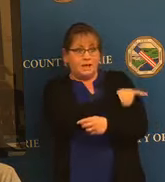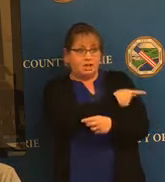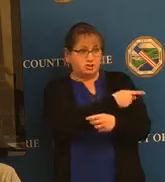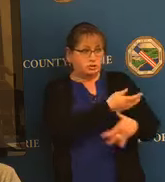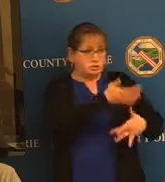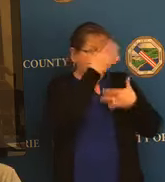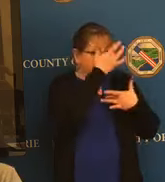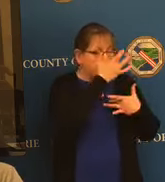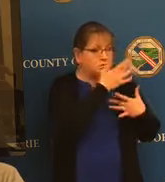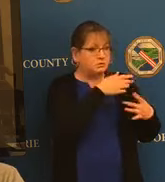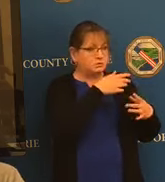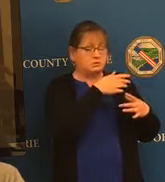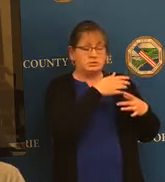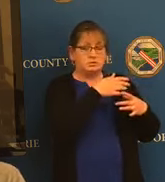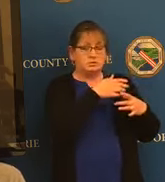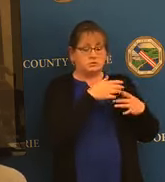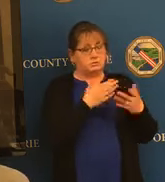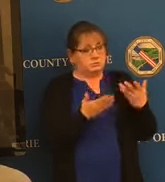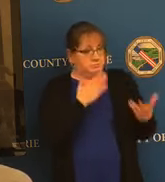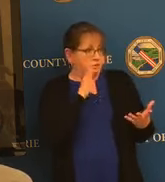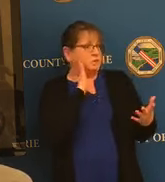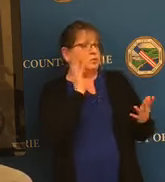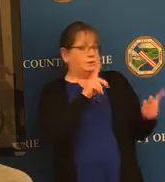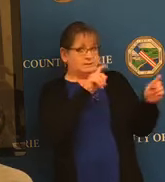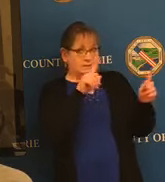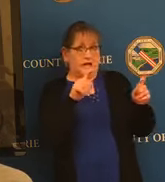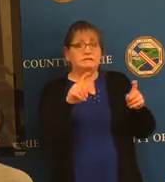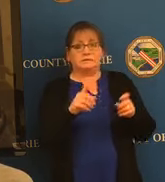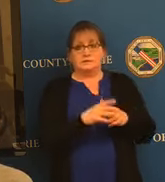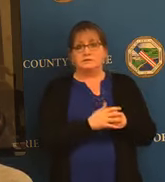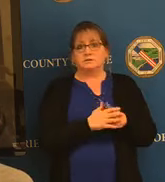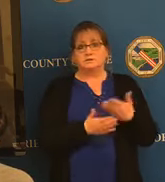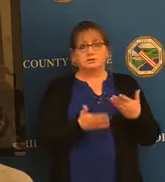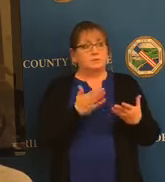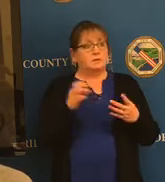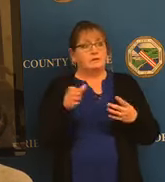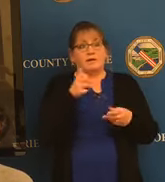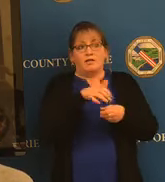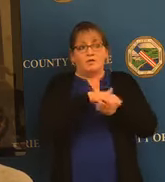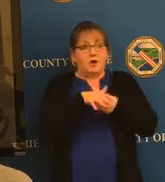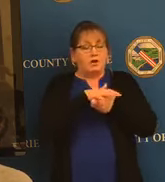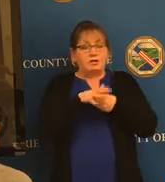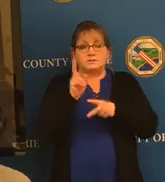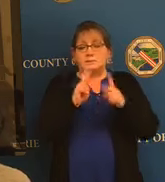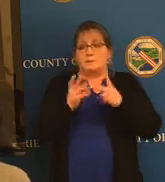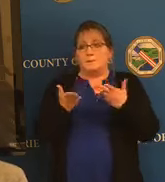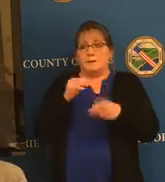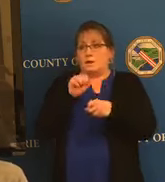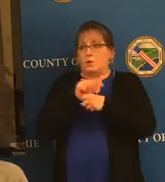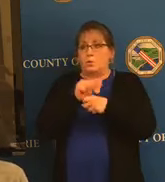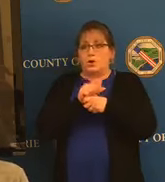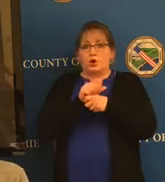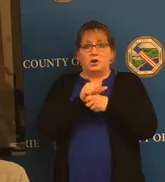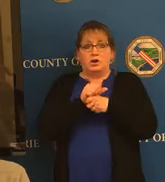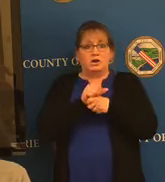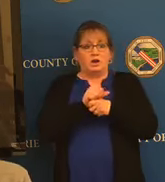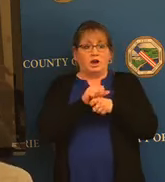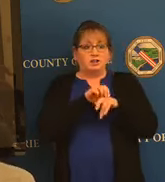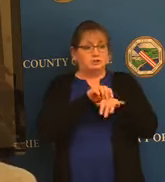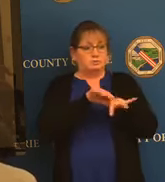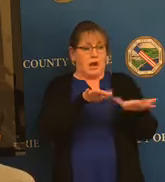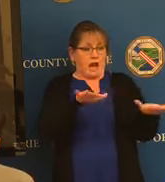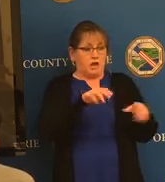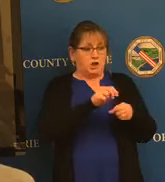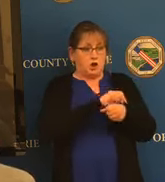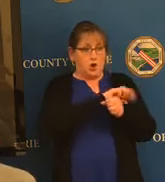probably going to get tested, and that's why we know some of these other areas that people may work in are passing COVID-19